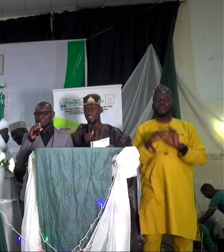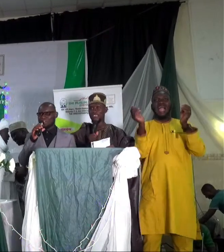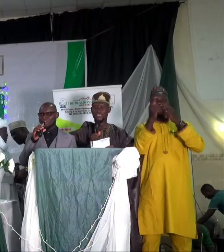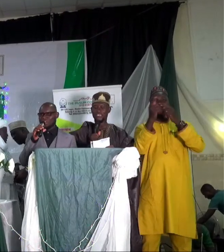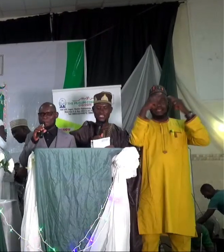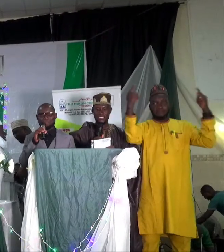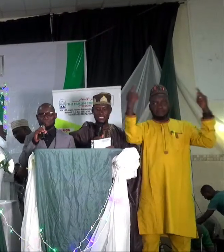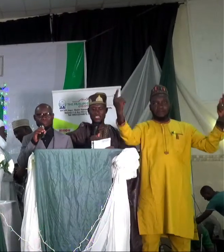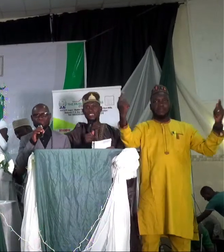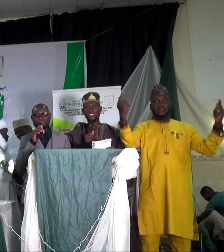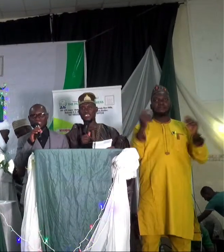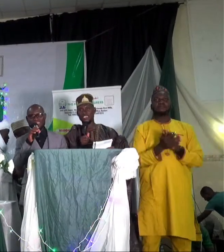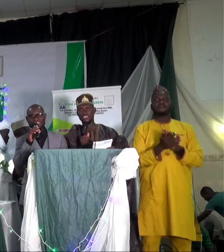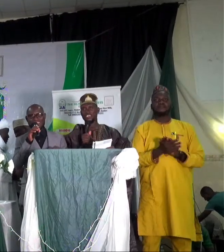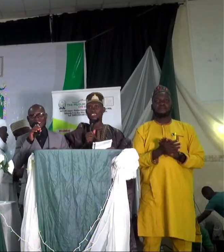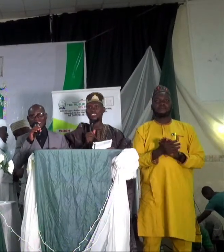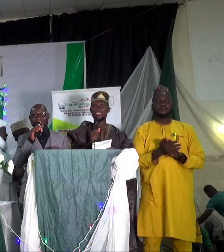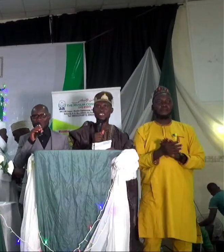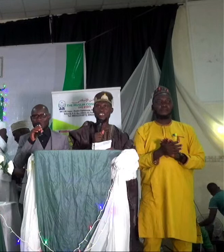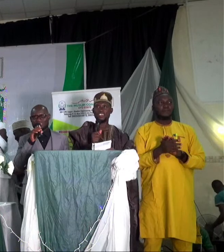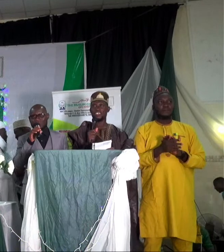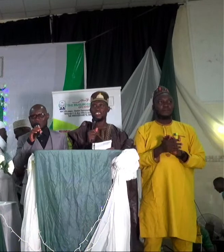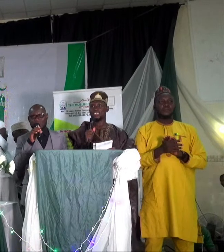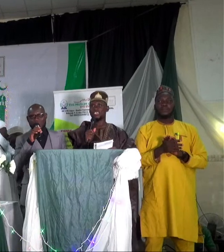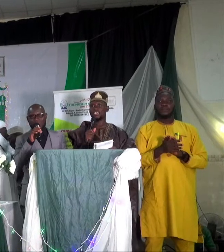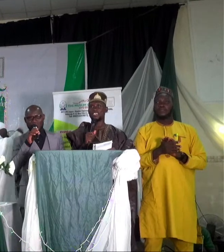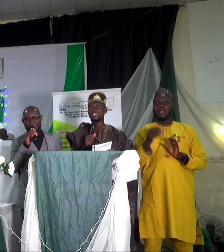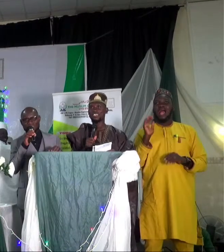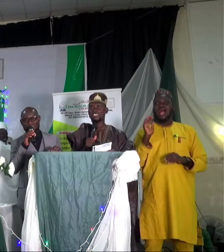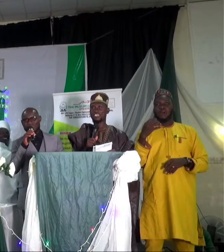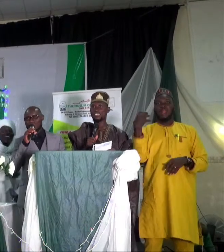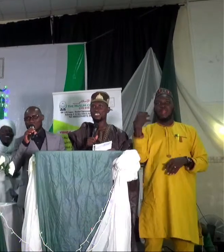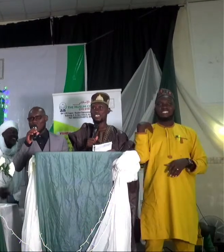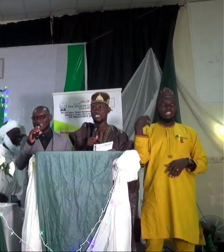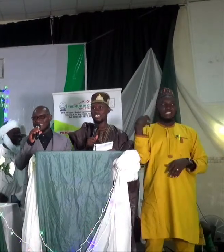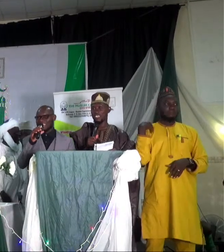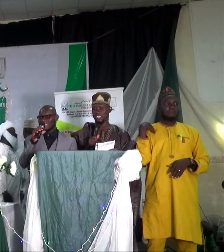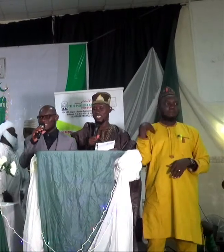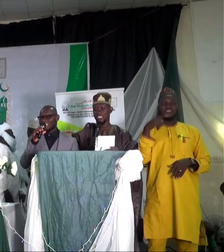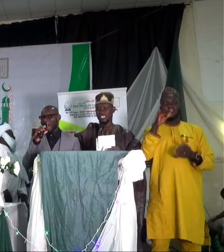takbir awon chairman wa won ni